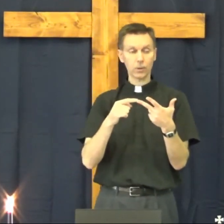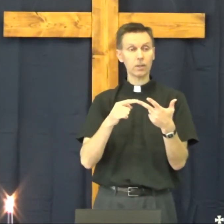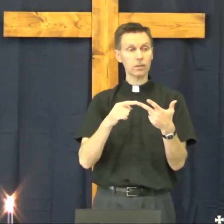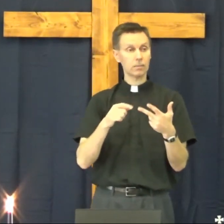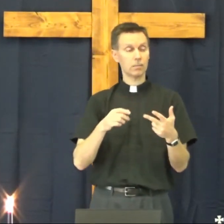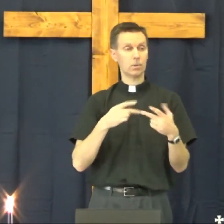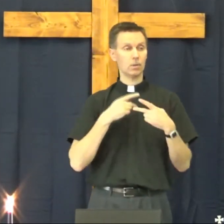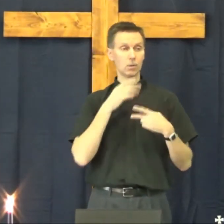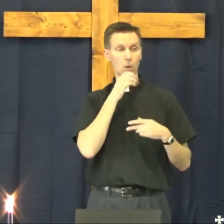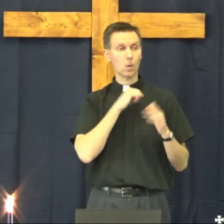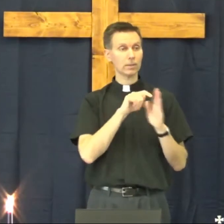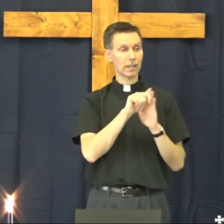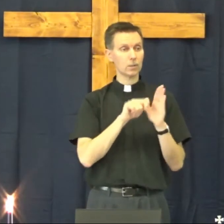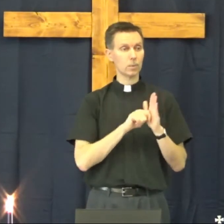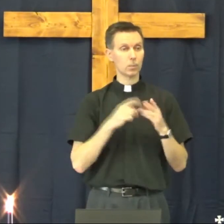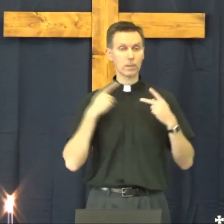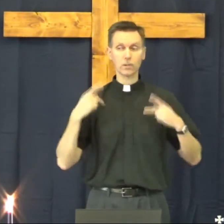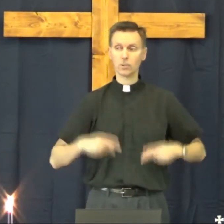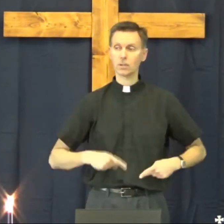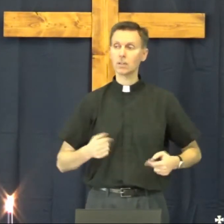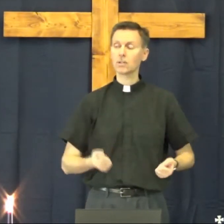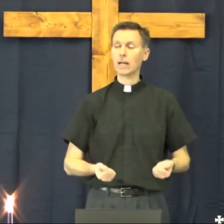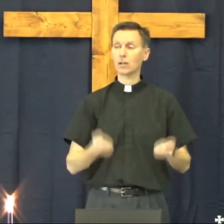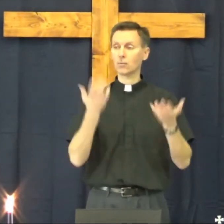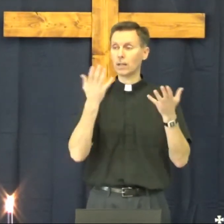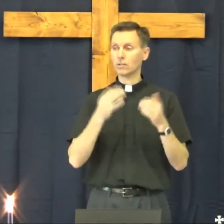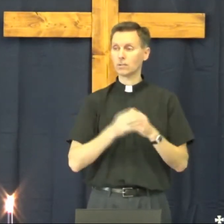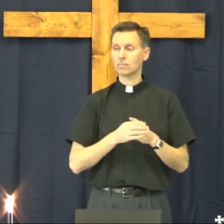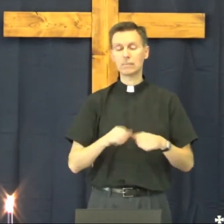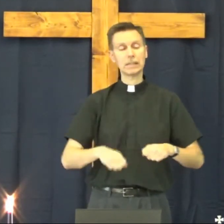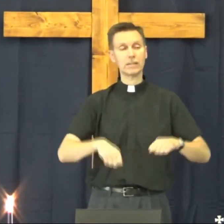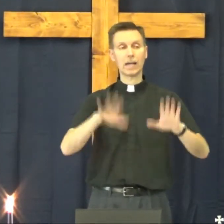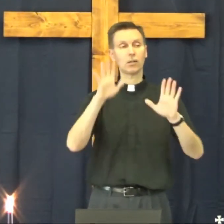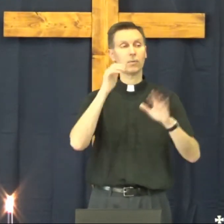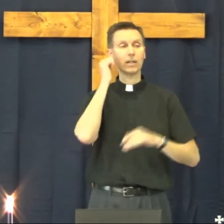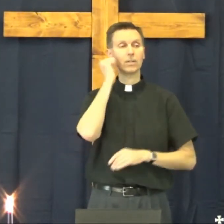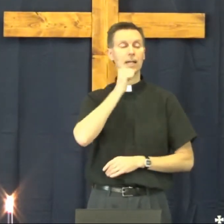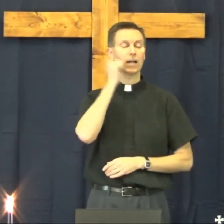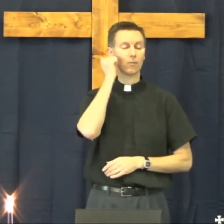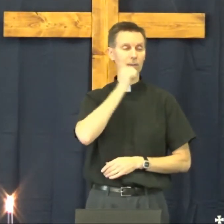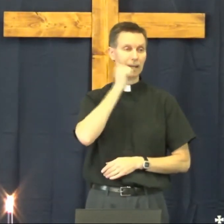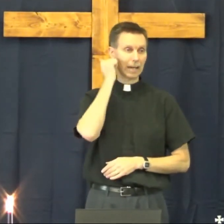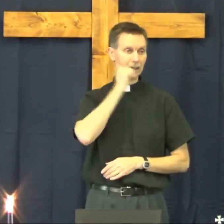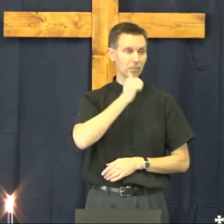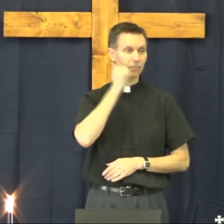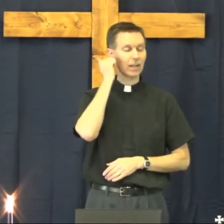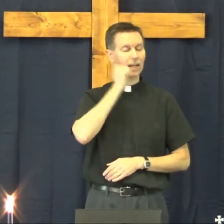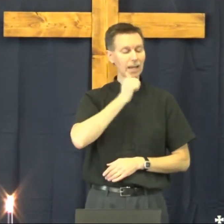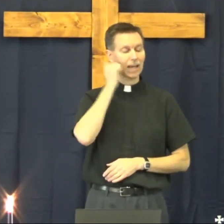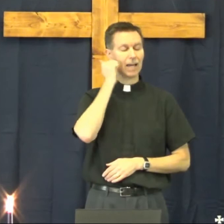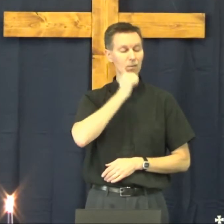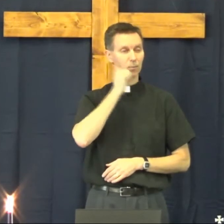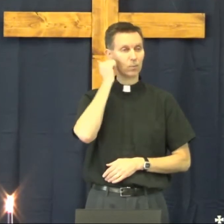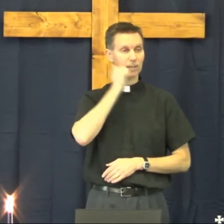Third, Old Testament priests sacrificed. They sacrificed every day. Every